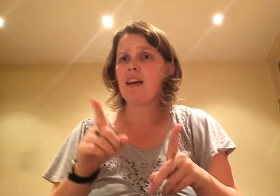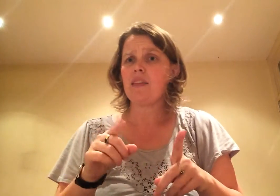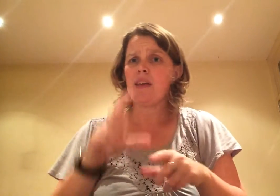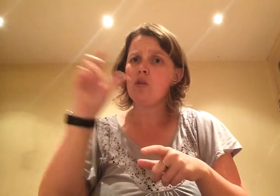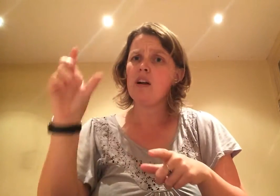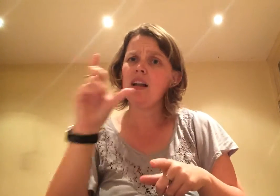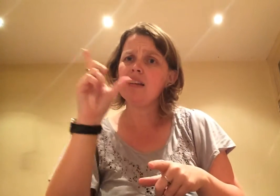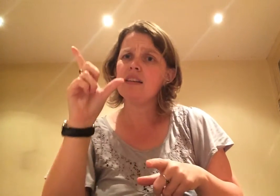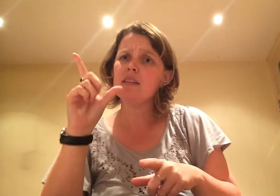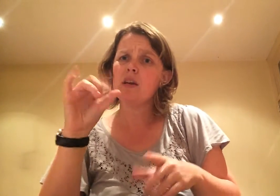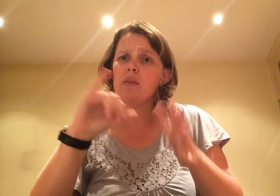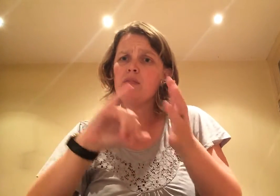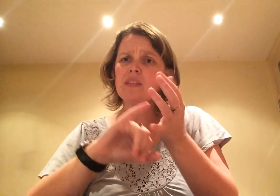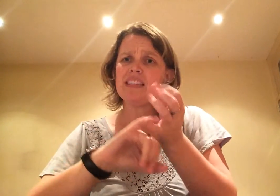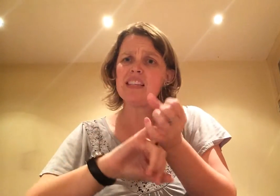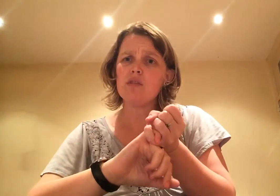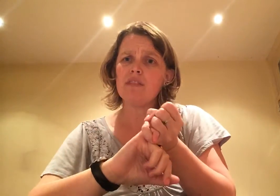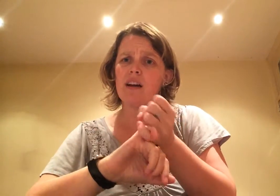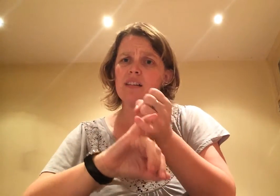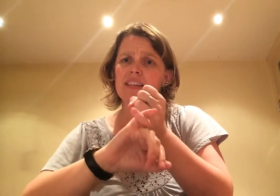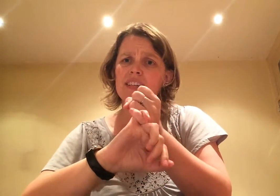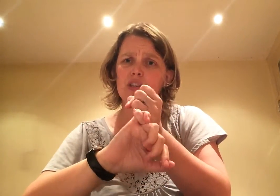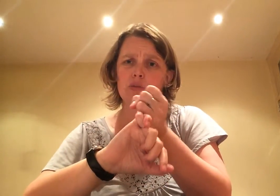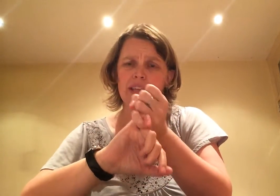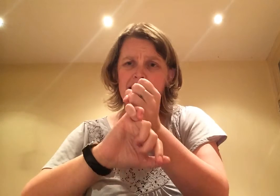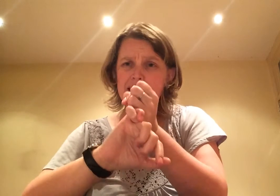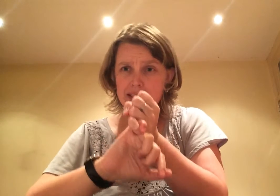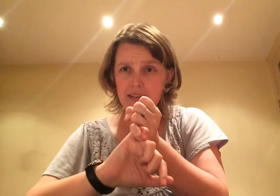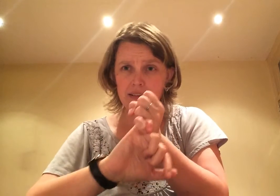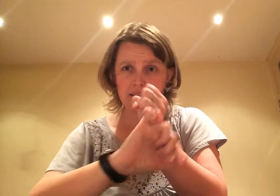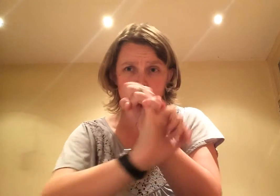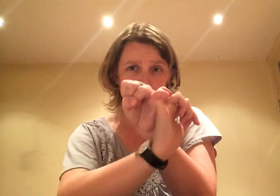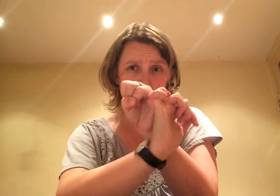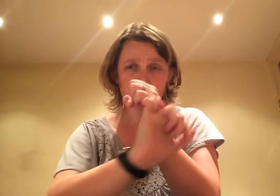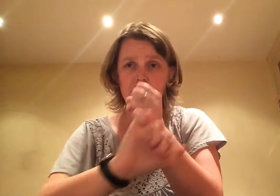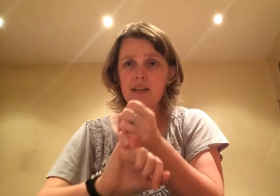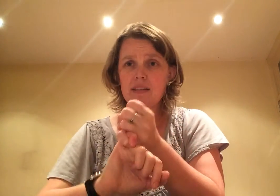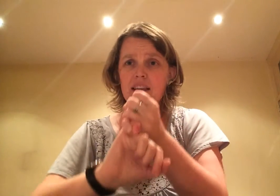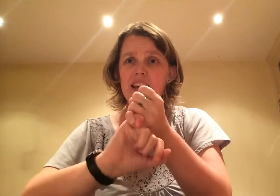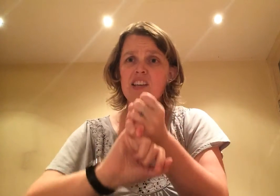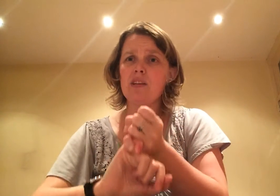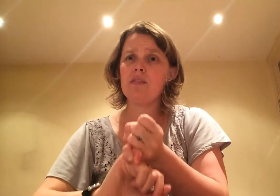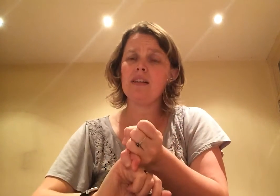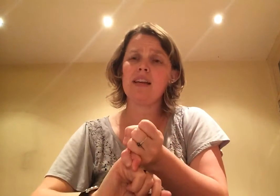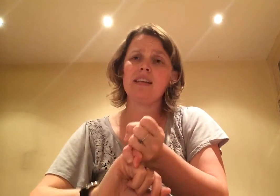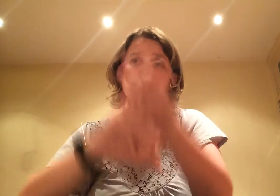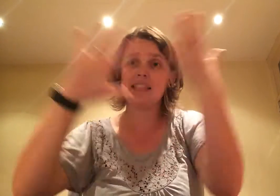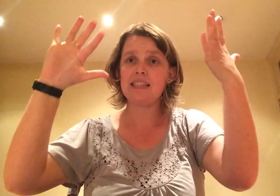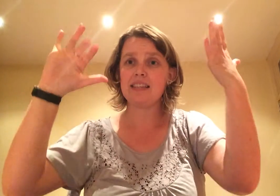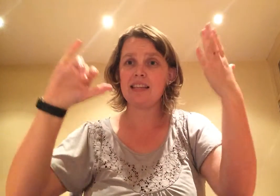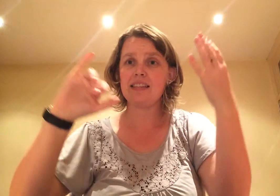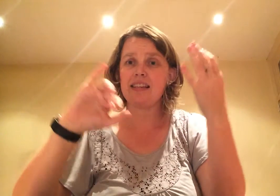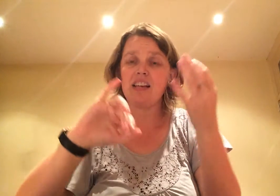they're your colours. But if you want silver, you do an S, see with your little fingers, and you give it and it's like a